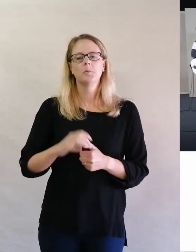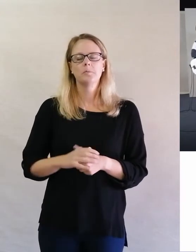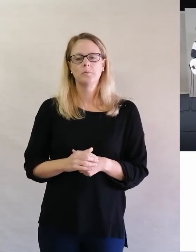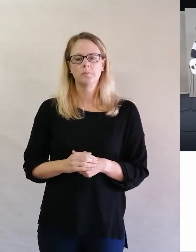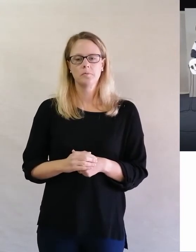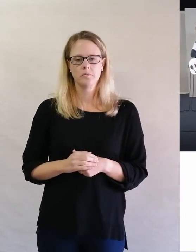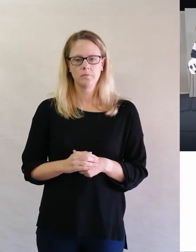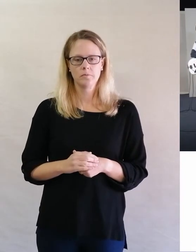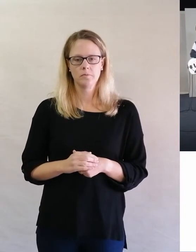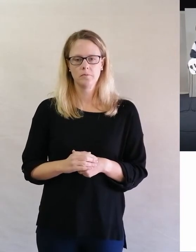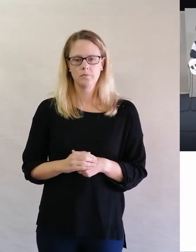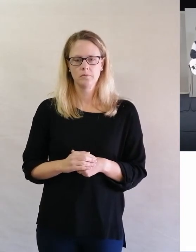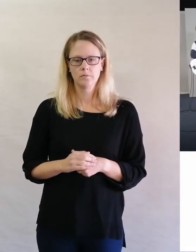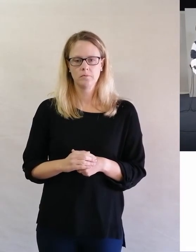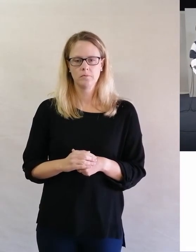oh yes.